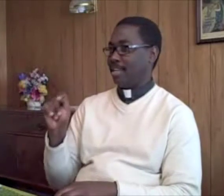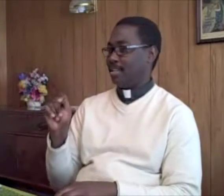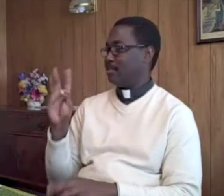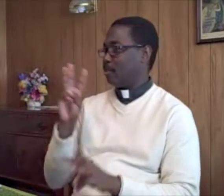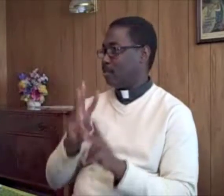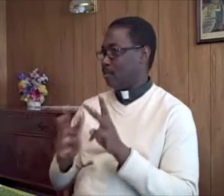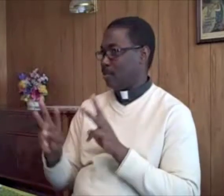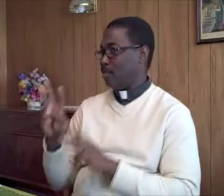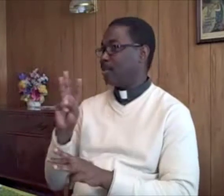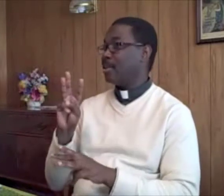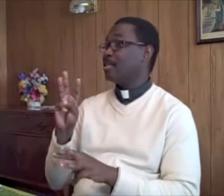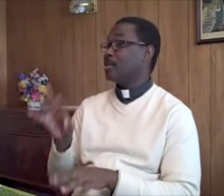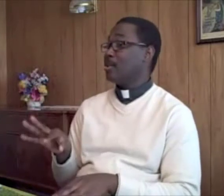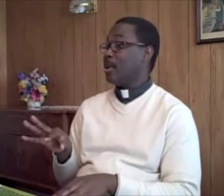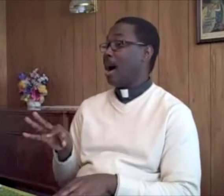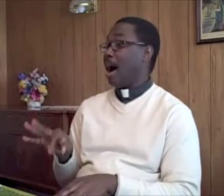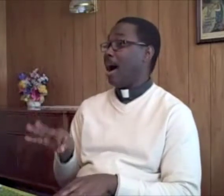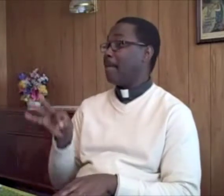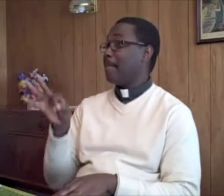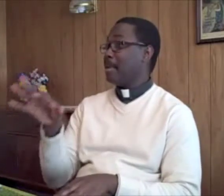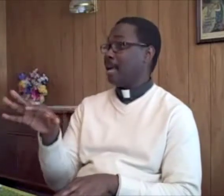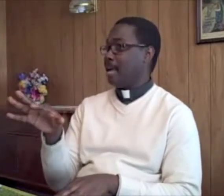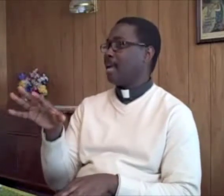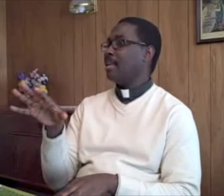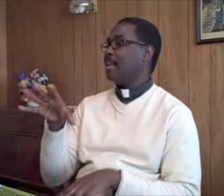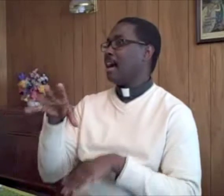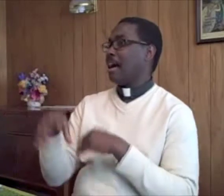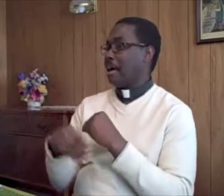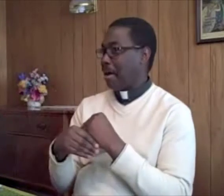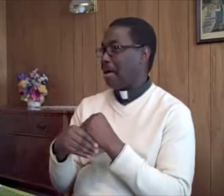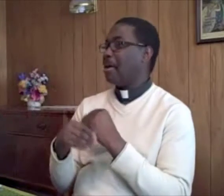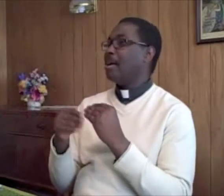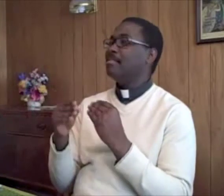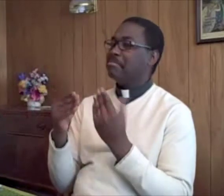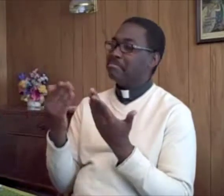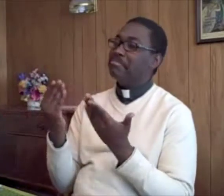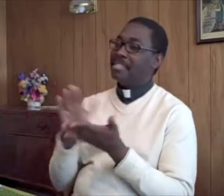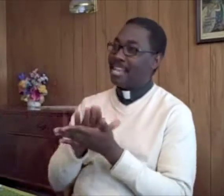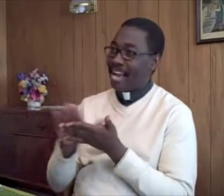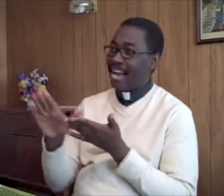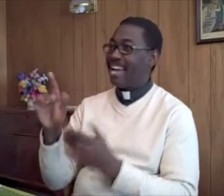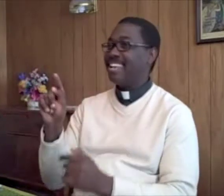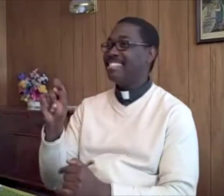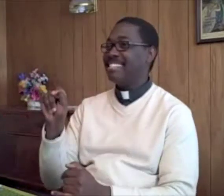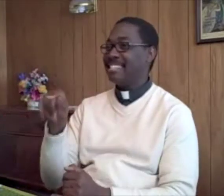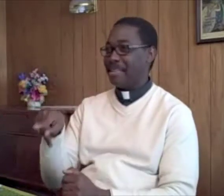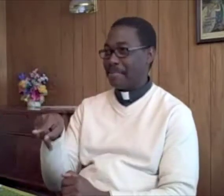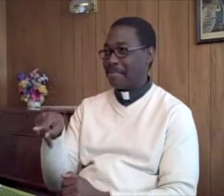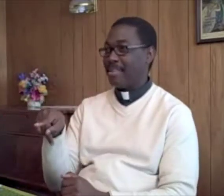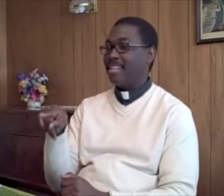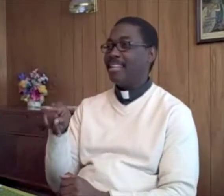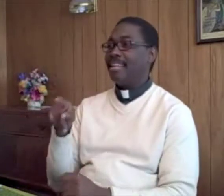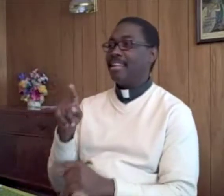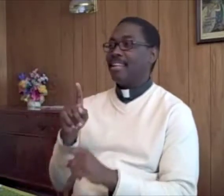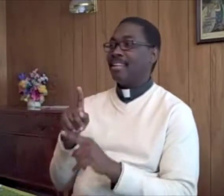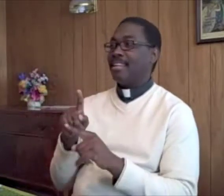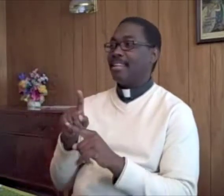and that I would be paying. So I paid the bill, and I did leave a very nice tip. And then out